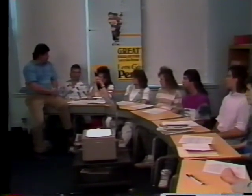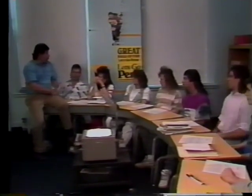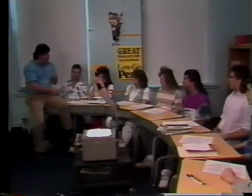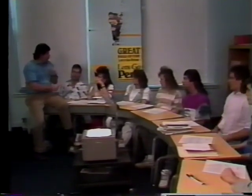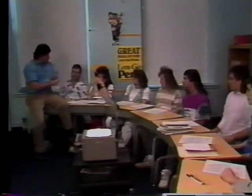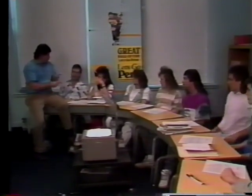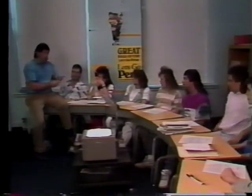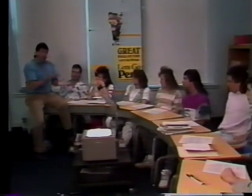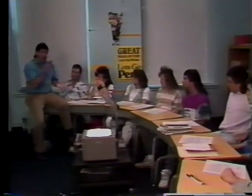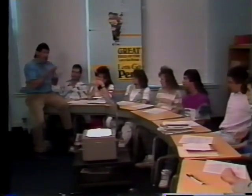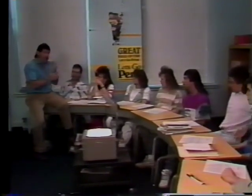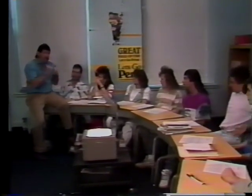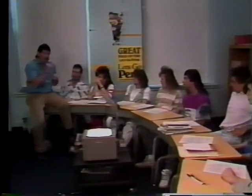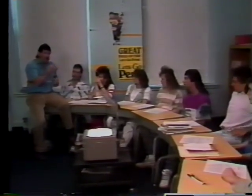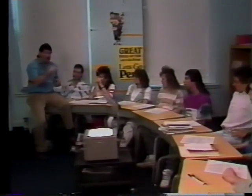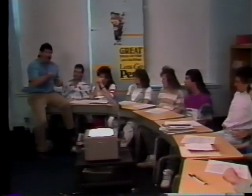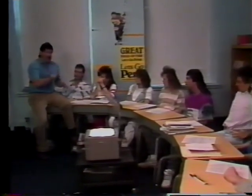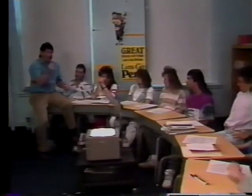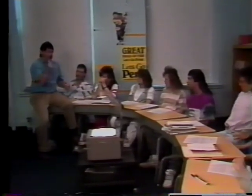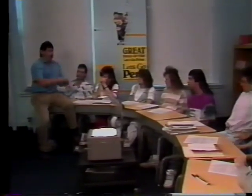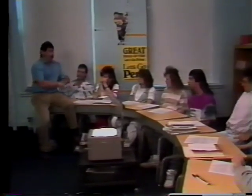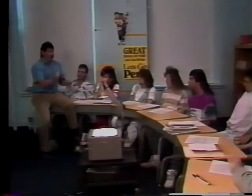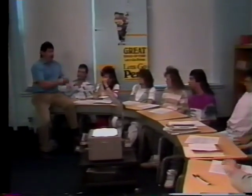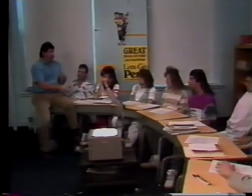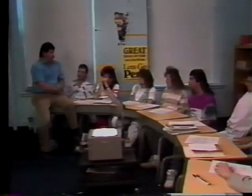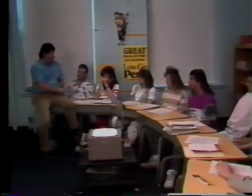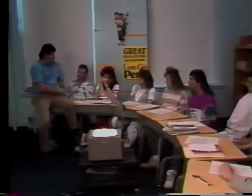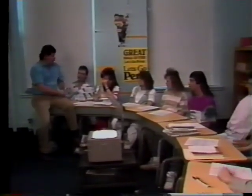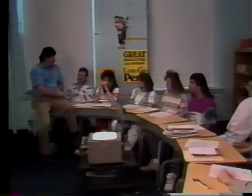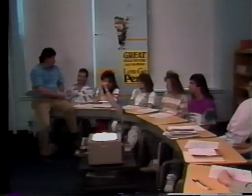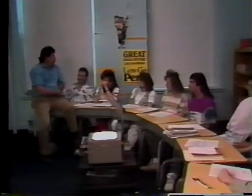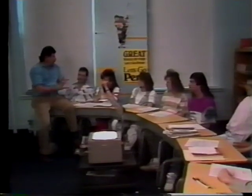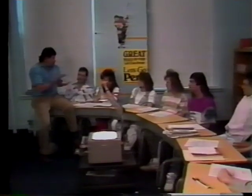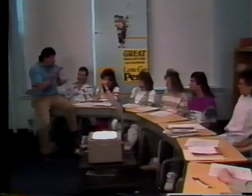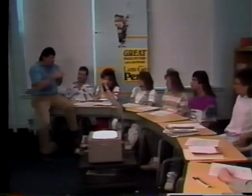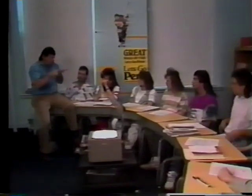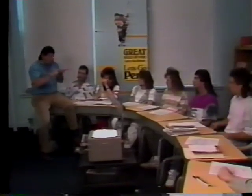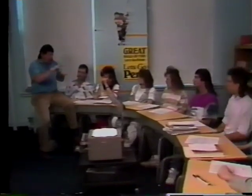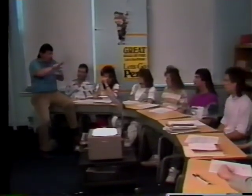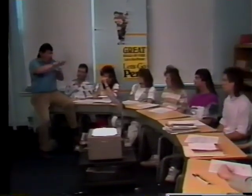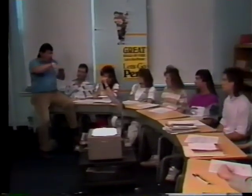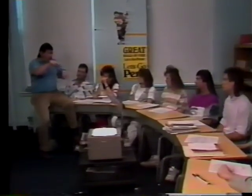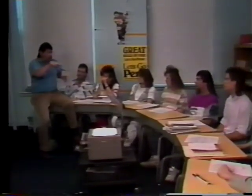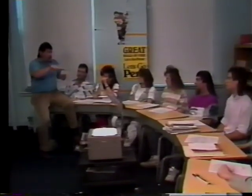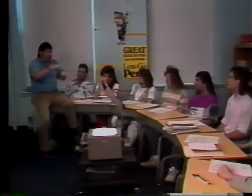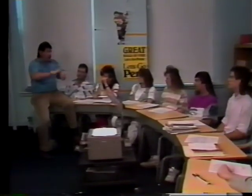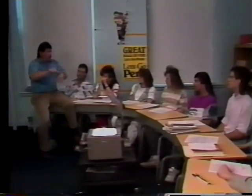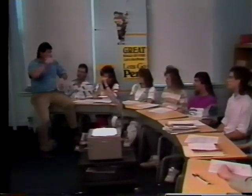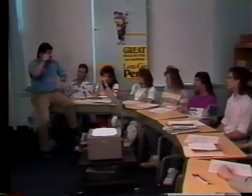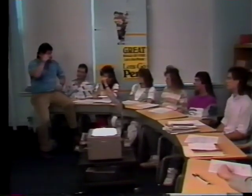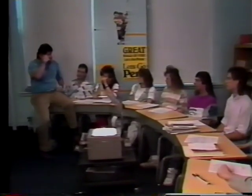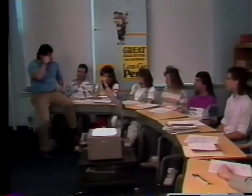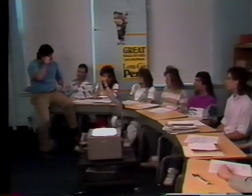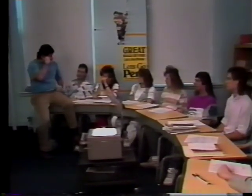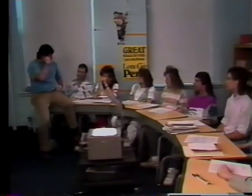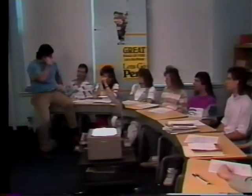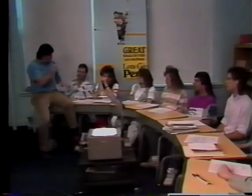No, that's right. He probably doesn't have electricity. He probably spends all of his time on the telephone,